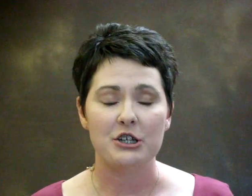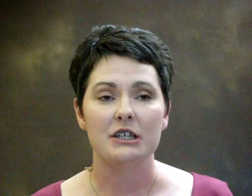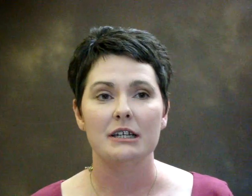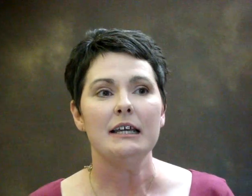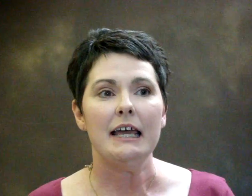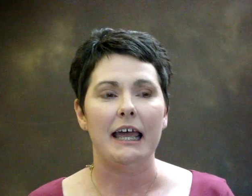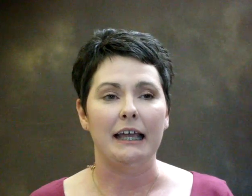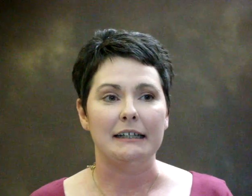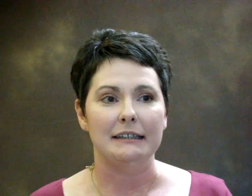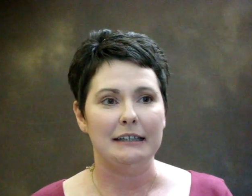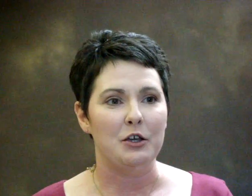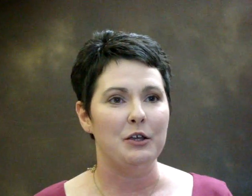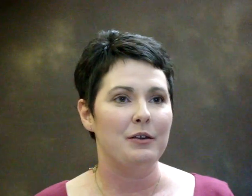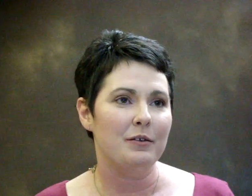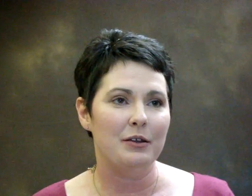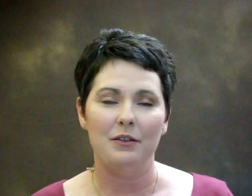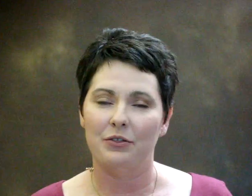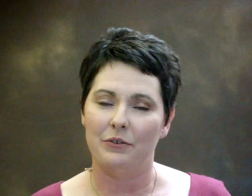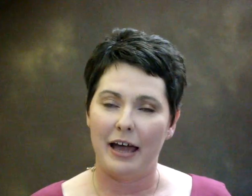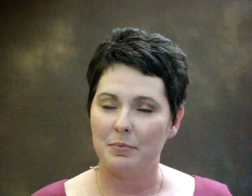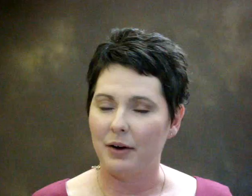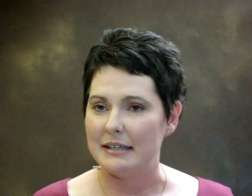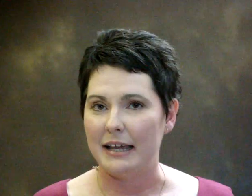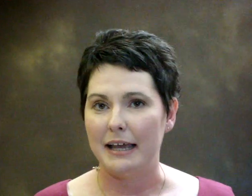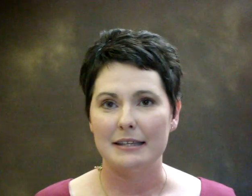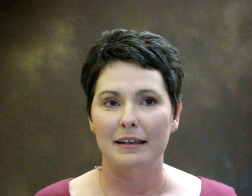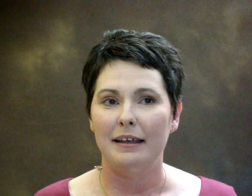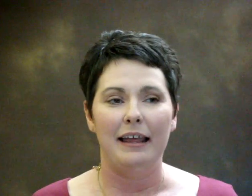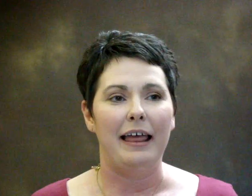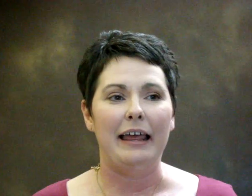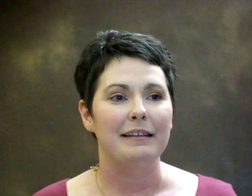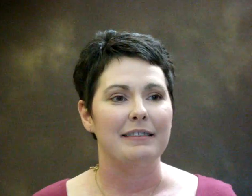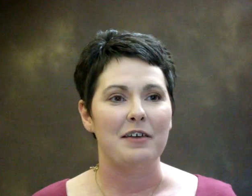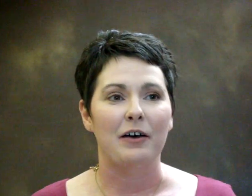questioned. And through that process, they felt